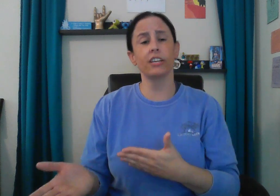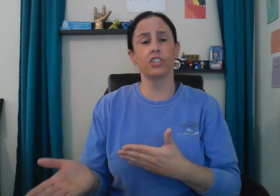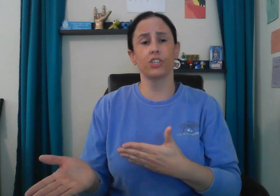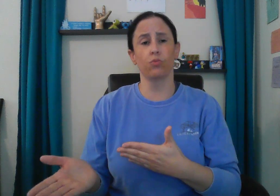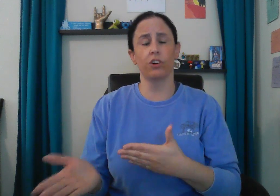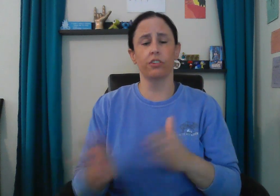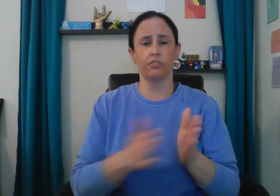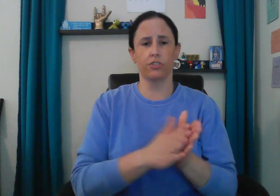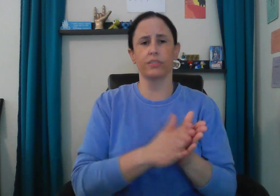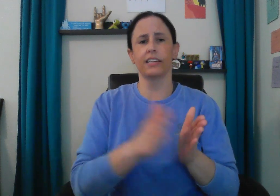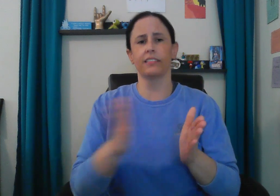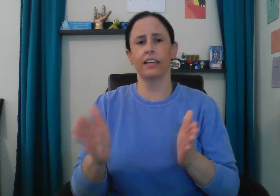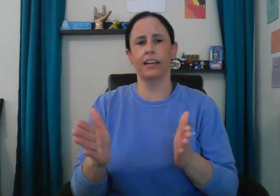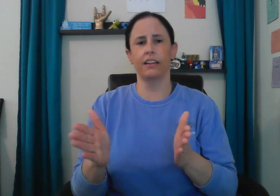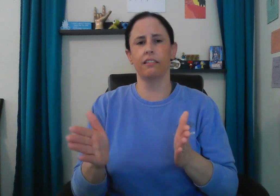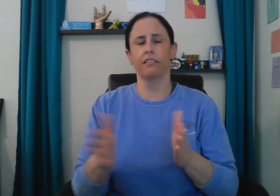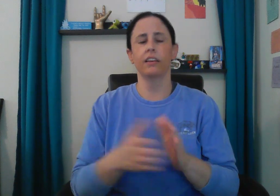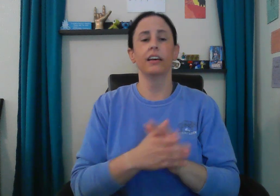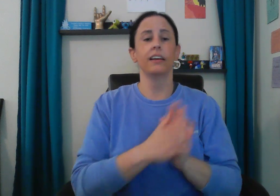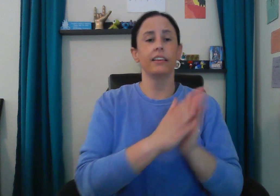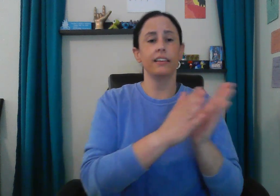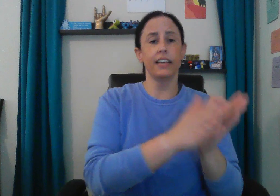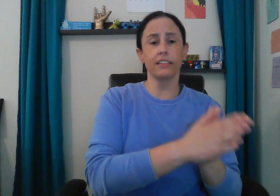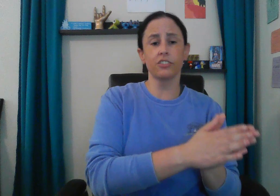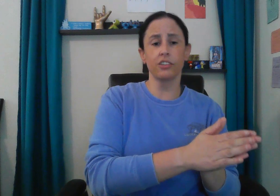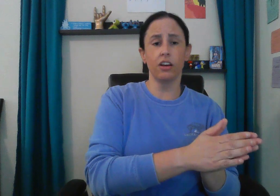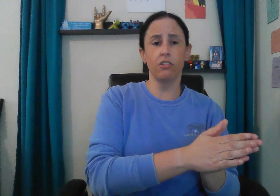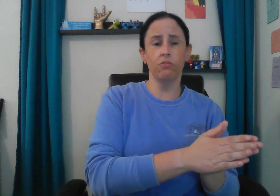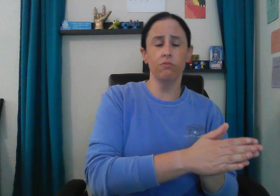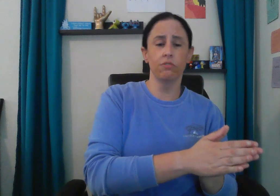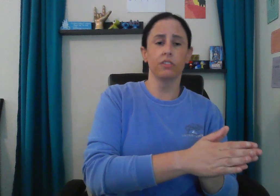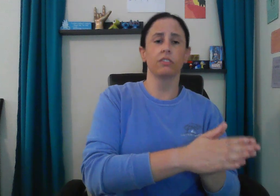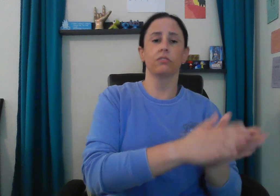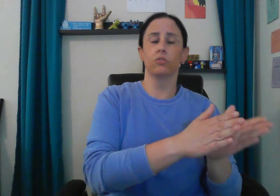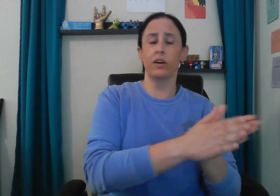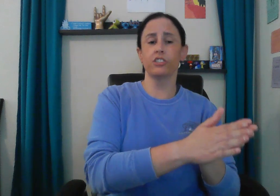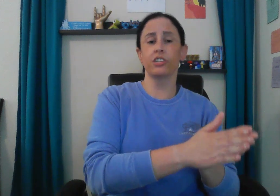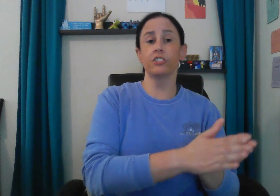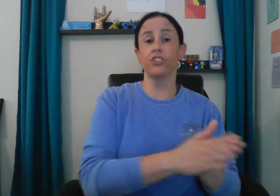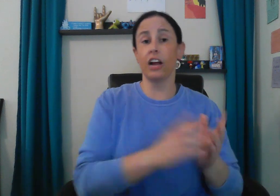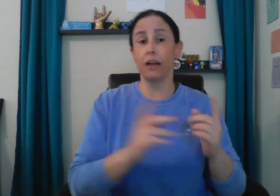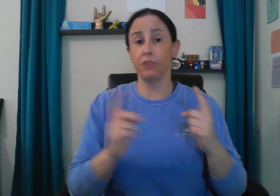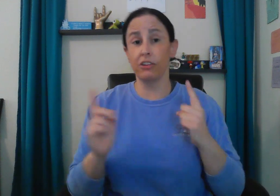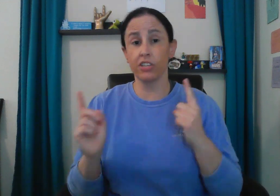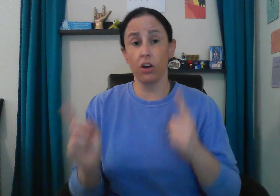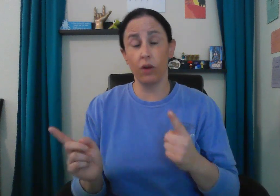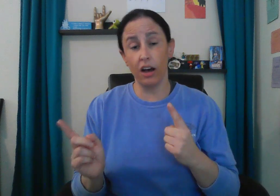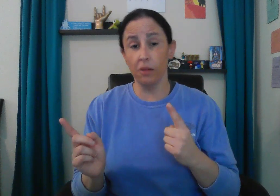question word, so it's at the end. Yes, no questions, your eyebrows go up